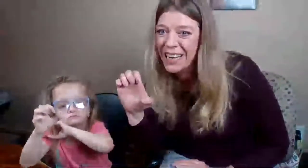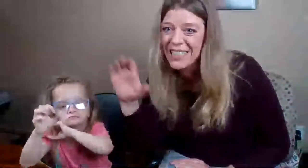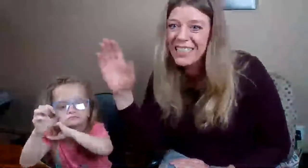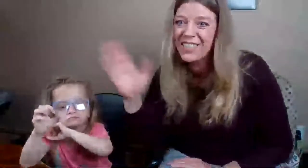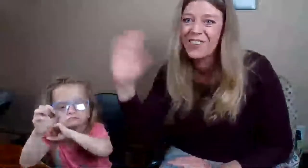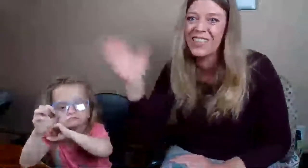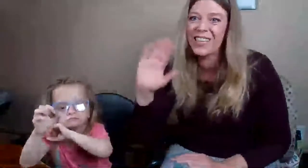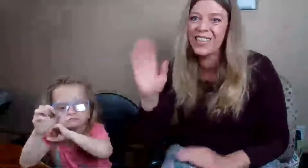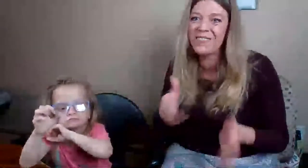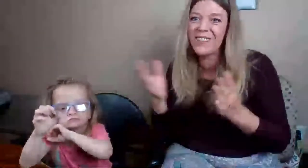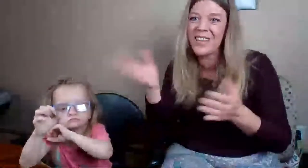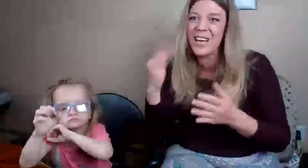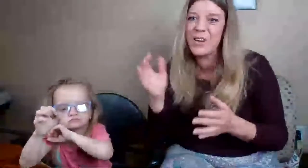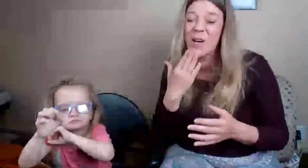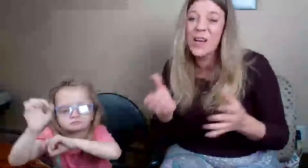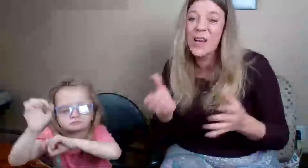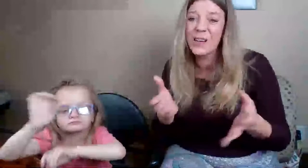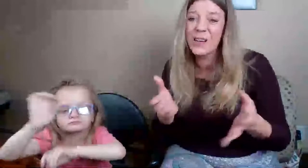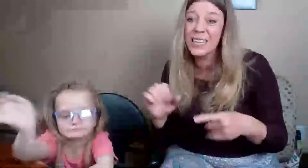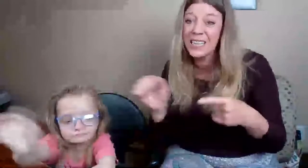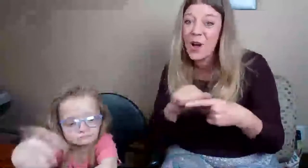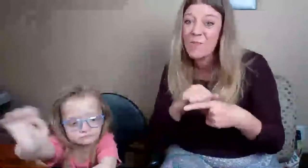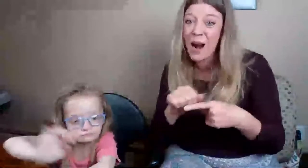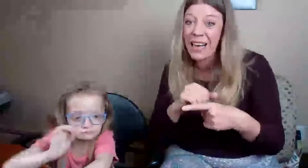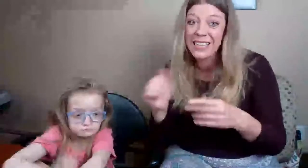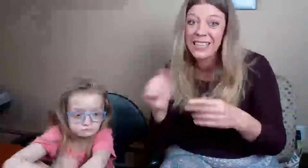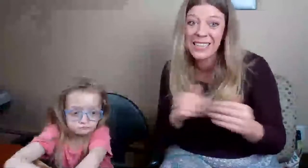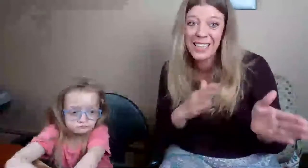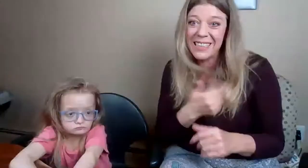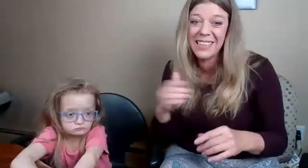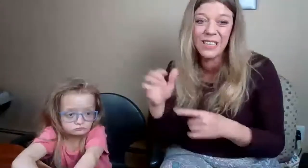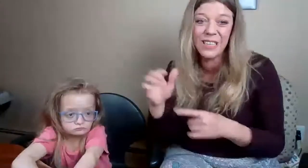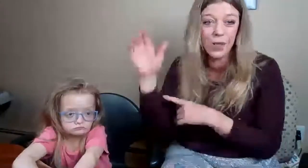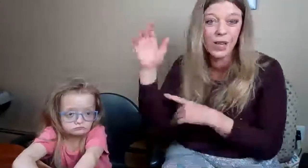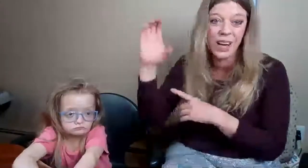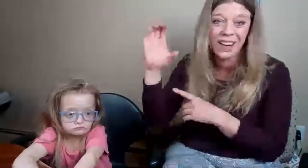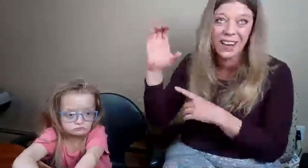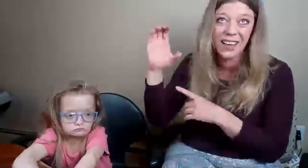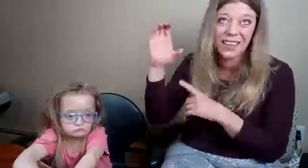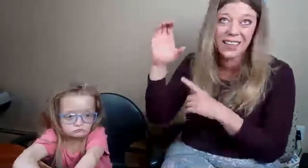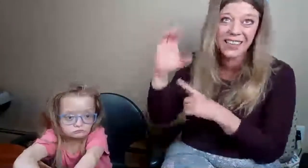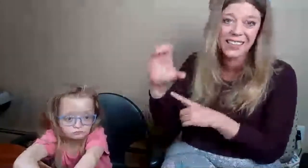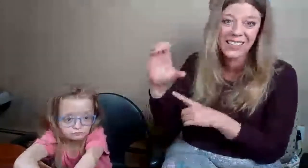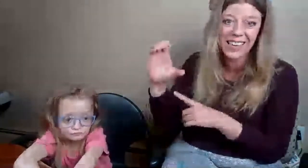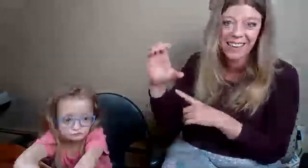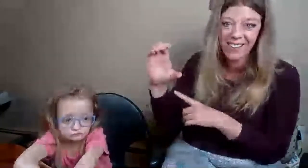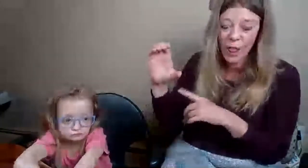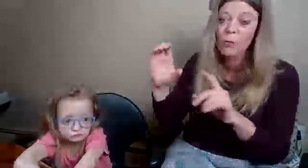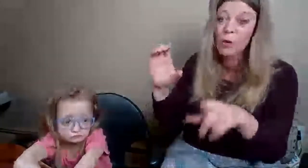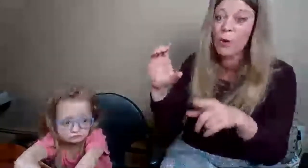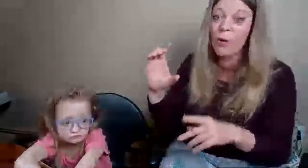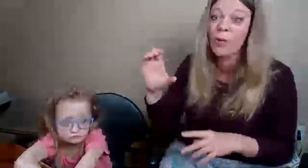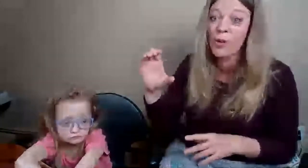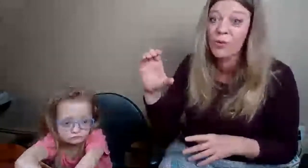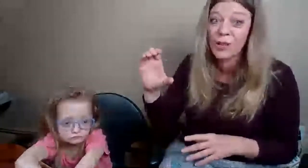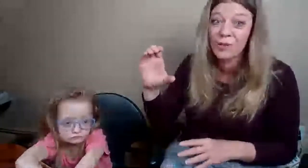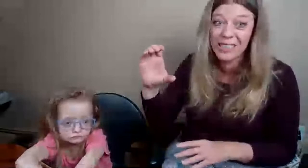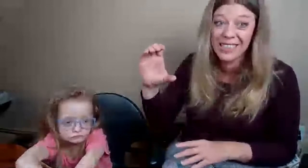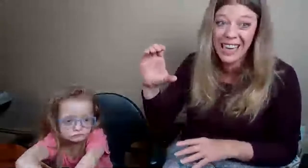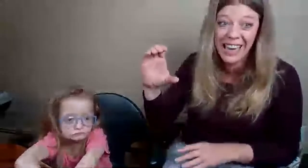Grant, and Jordan. Welcome. Okay, song with us. We're on C, and we'll go over the first